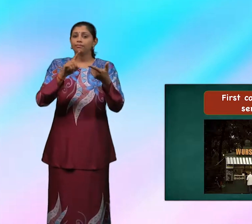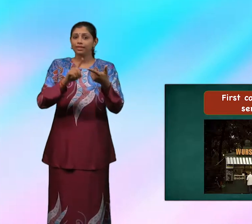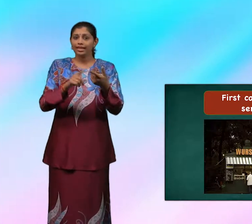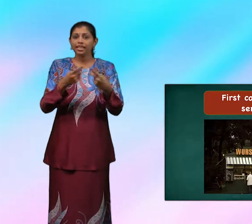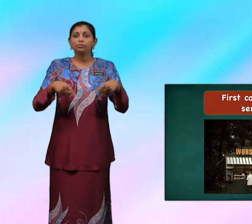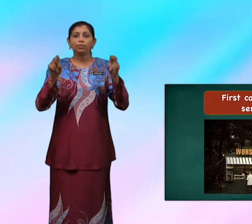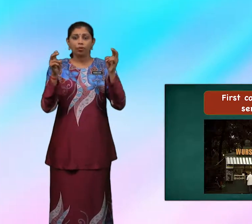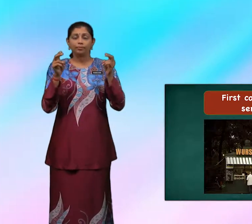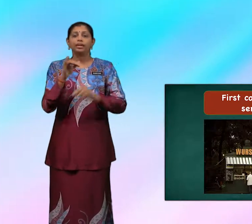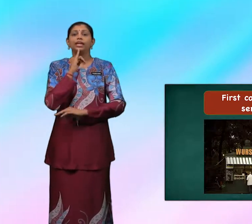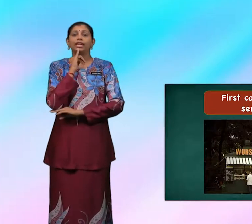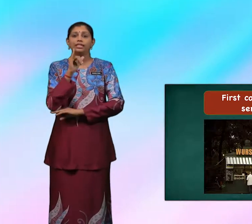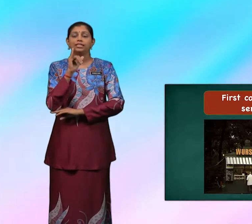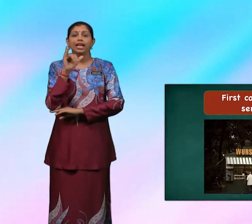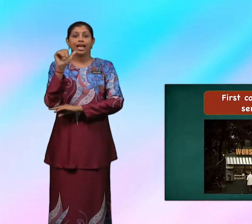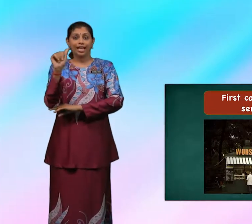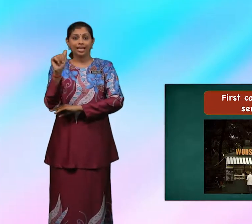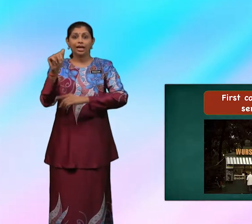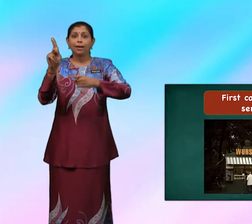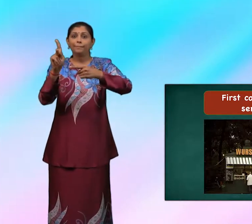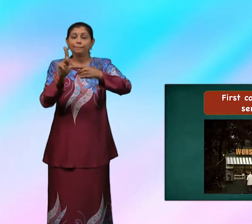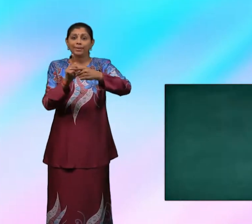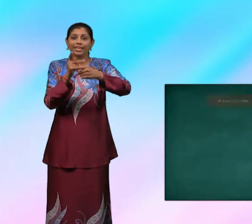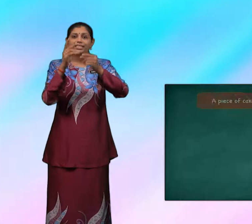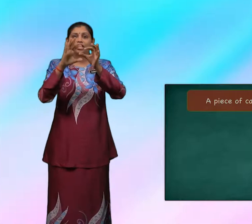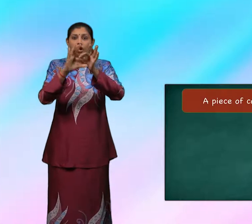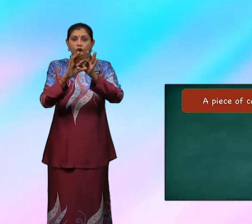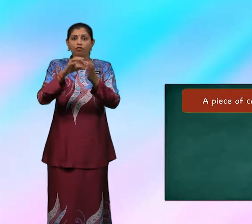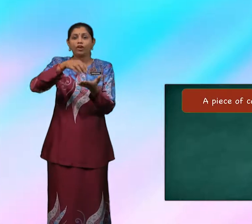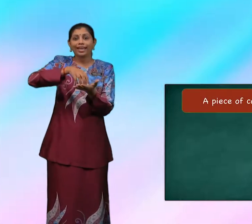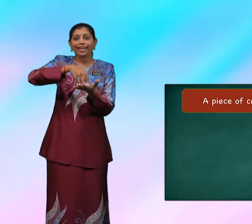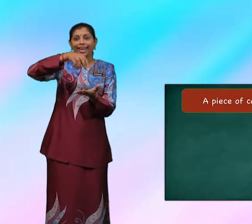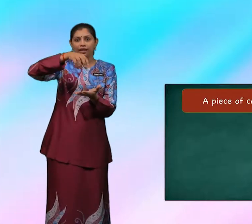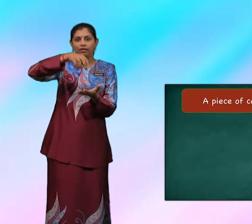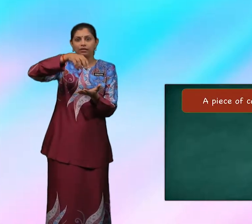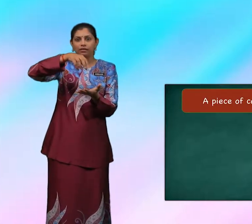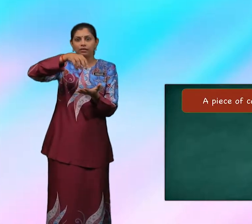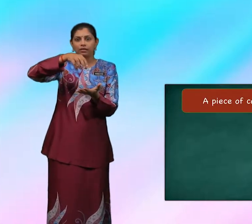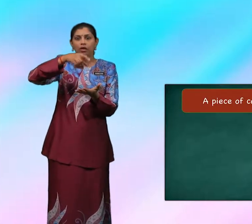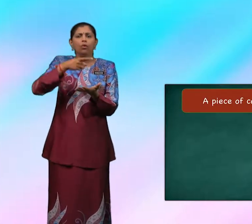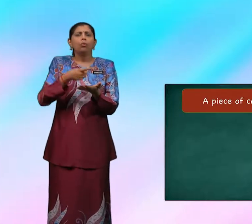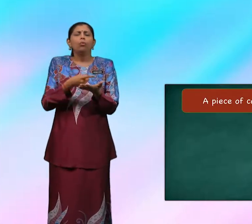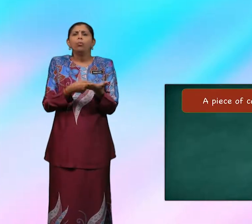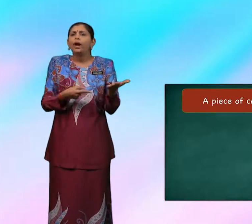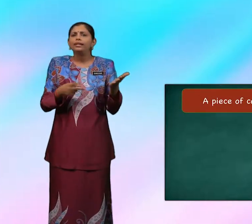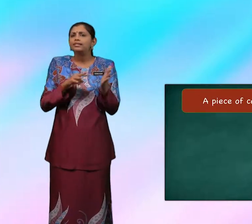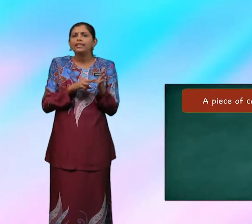The next proverb is a piece of cake. What does that